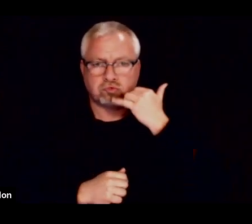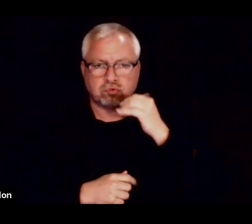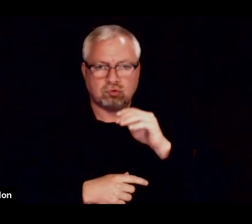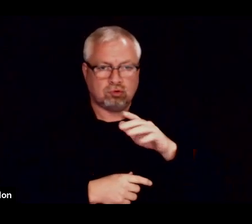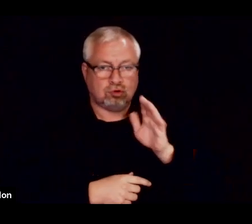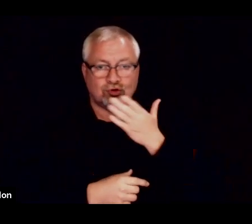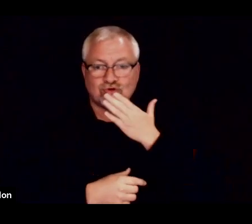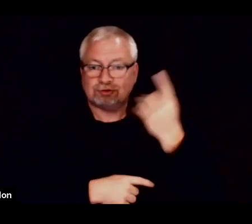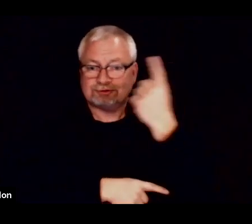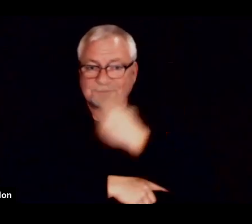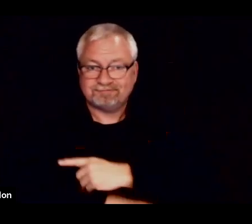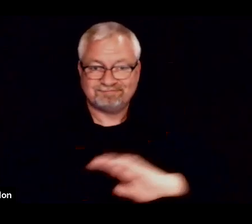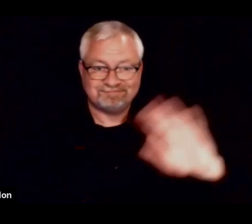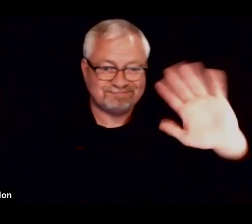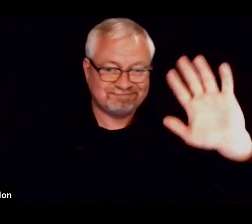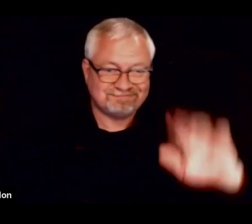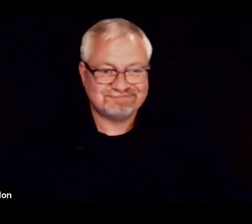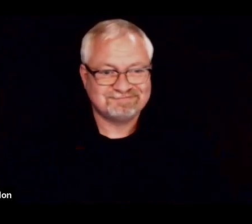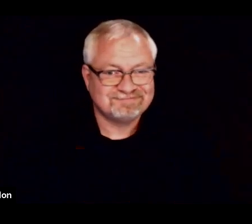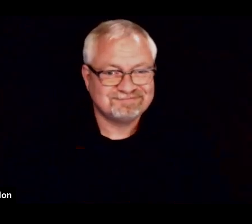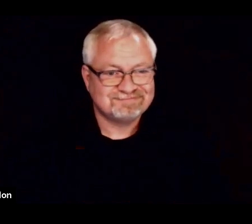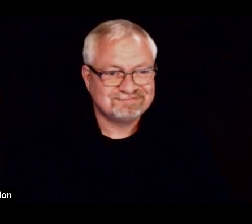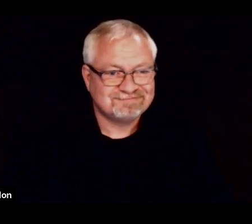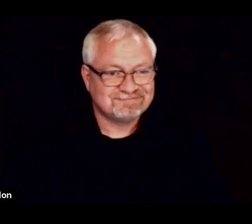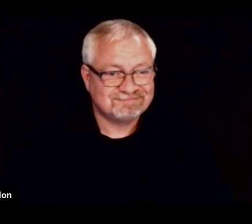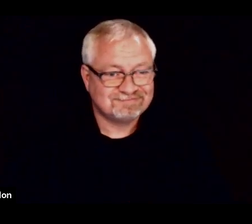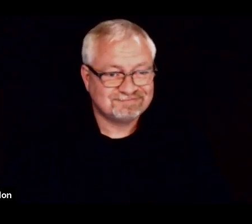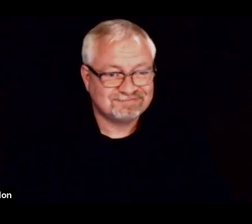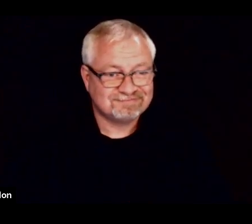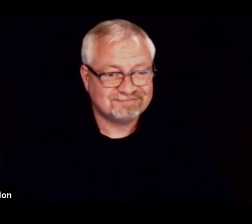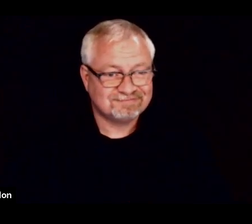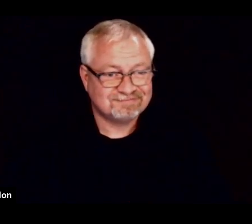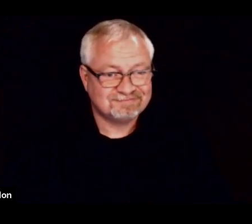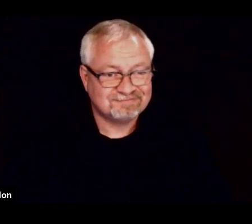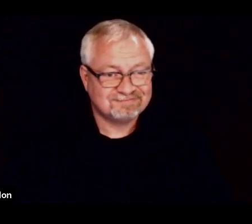And that was today's COVID-19 call by state leaders. The governor was not on the call today.